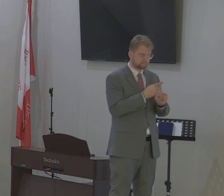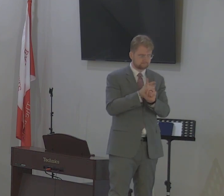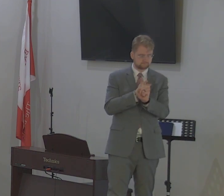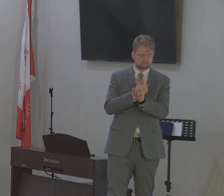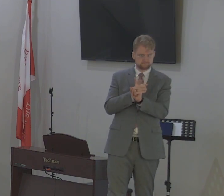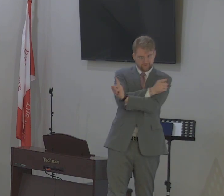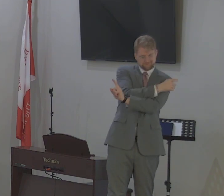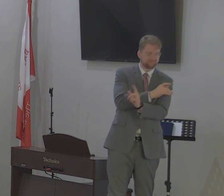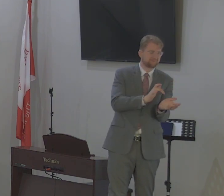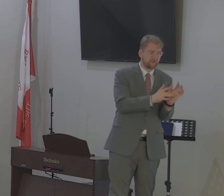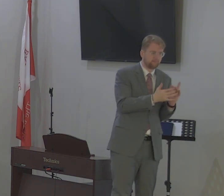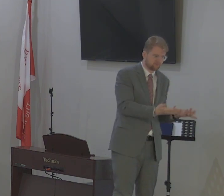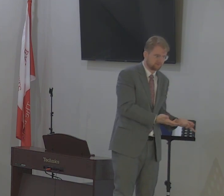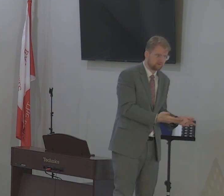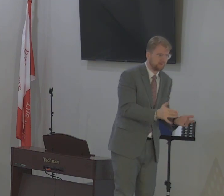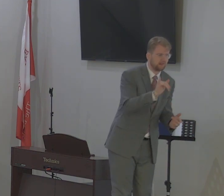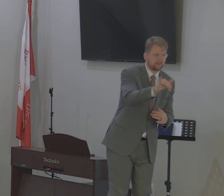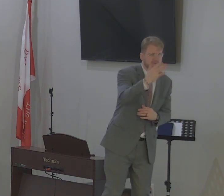was our memory verse